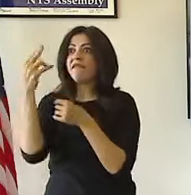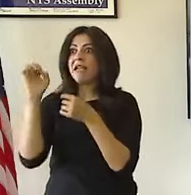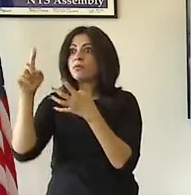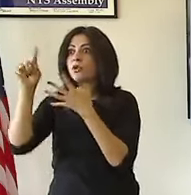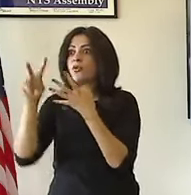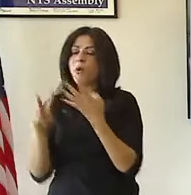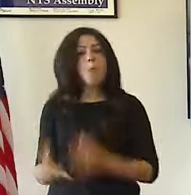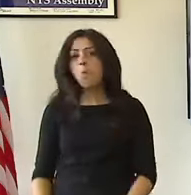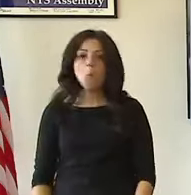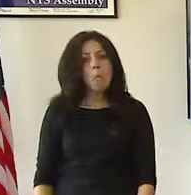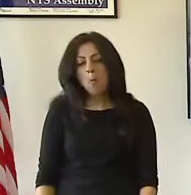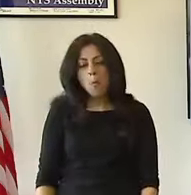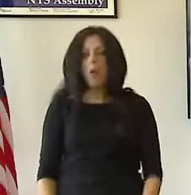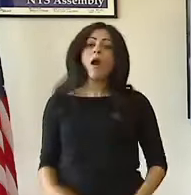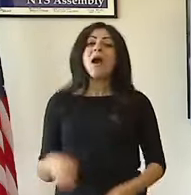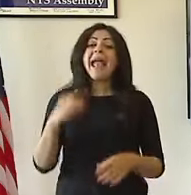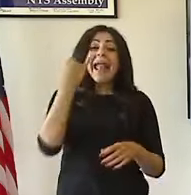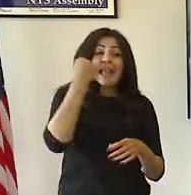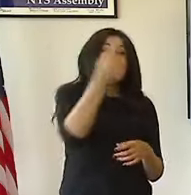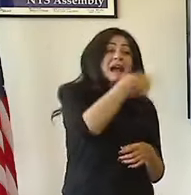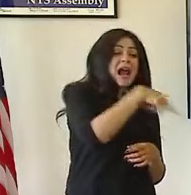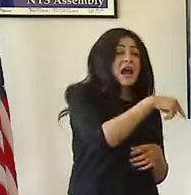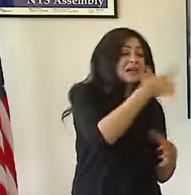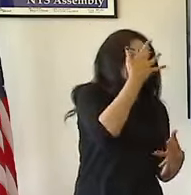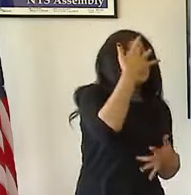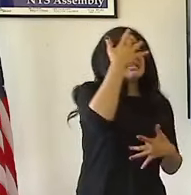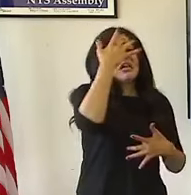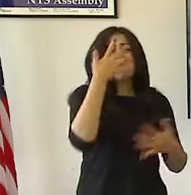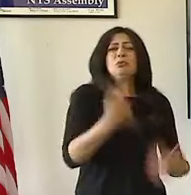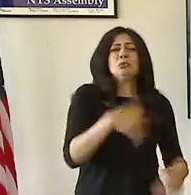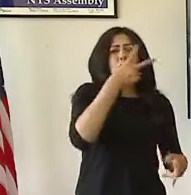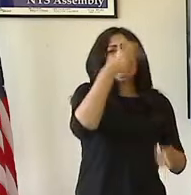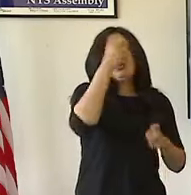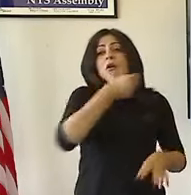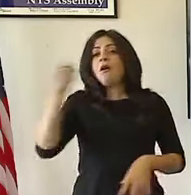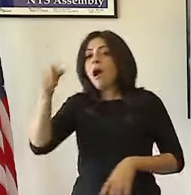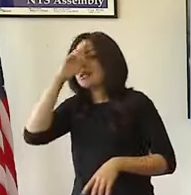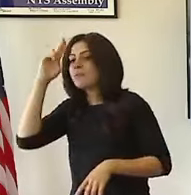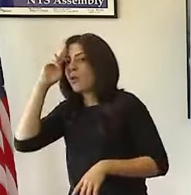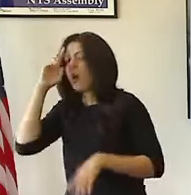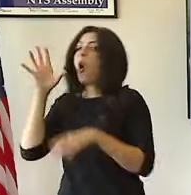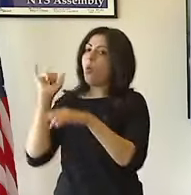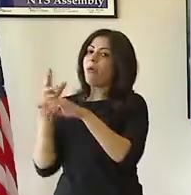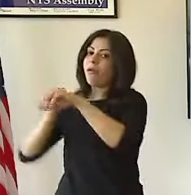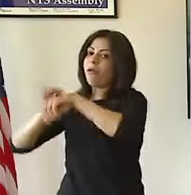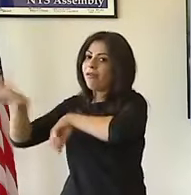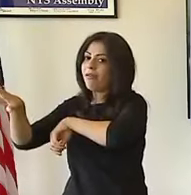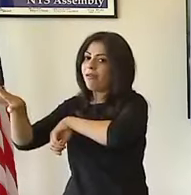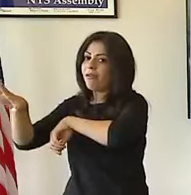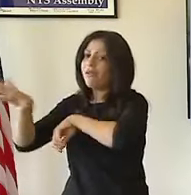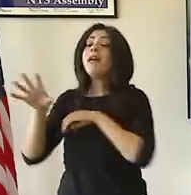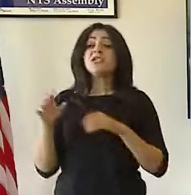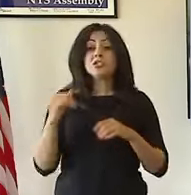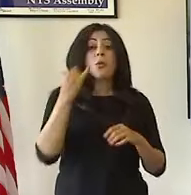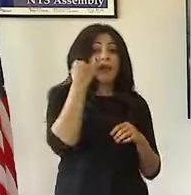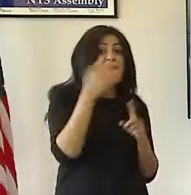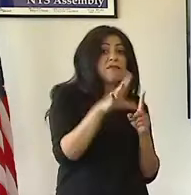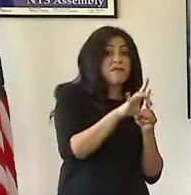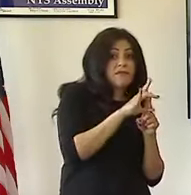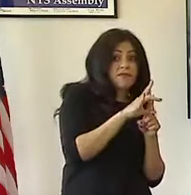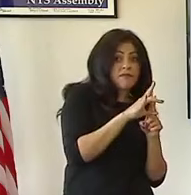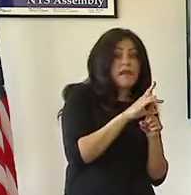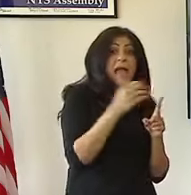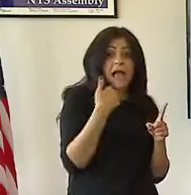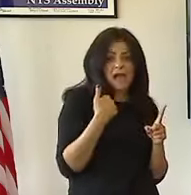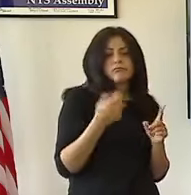It's whether or not they have to be admitted to a hospital and end up in a hospitalization. That makes the difference, and that's what we're going to monitor. To that end,